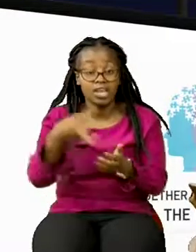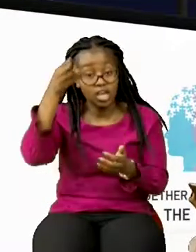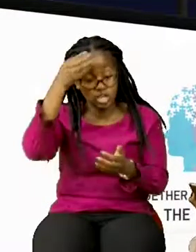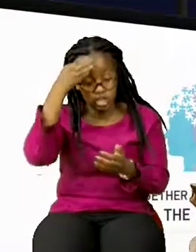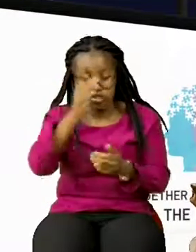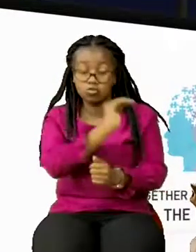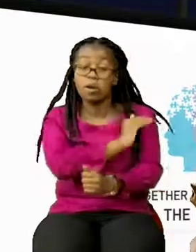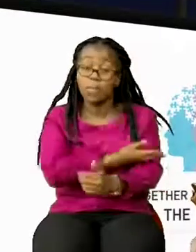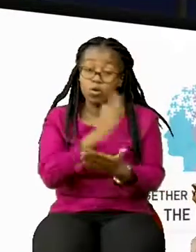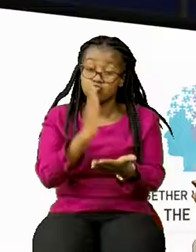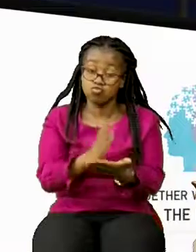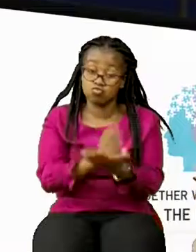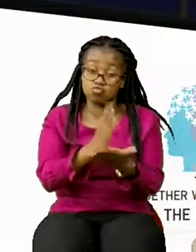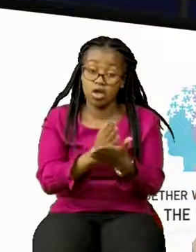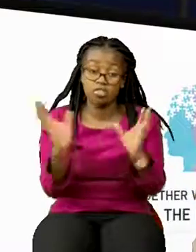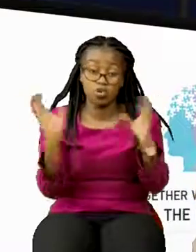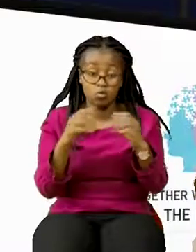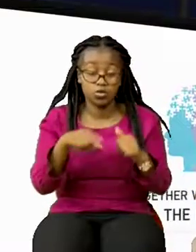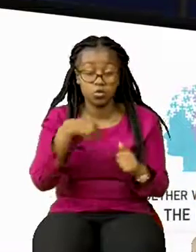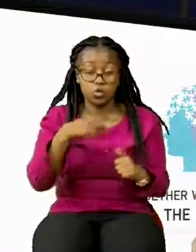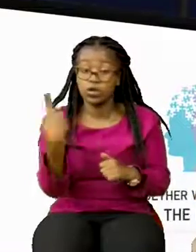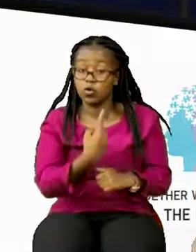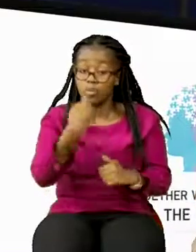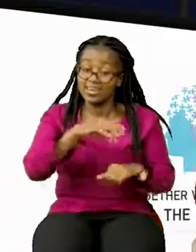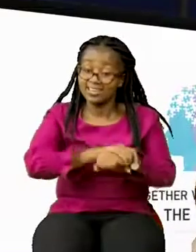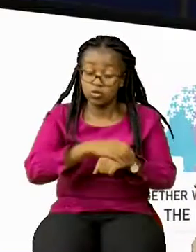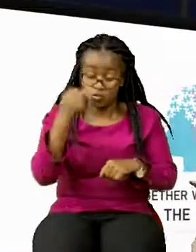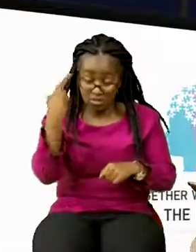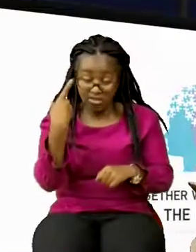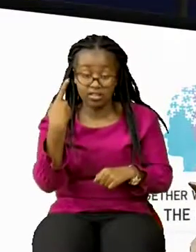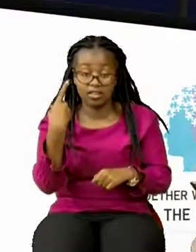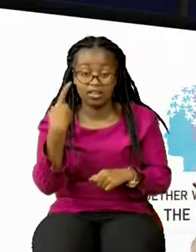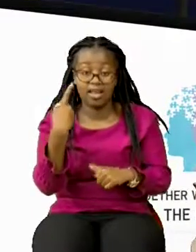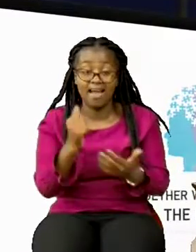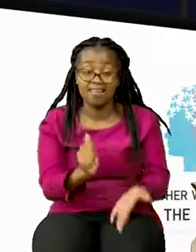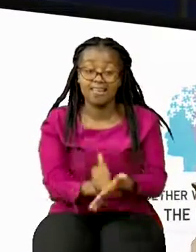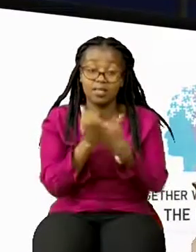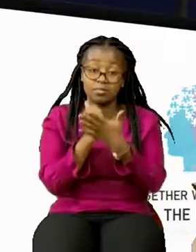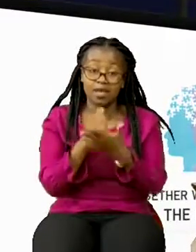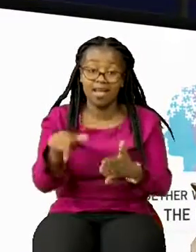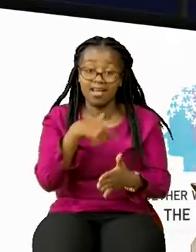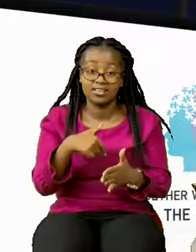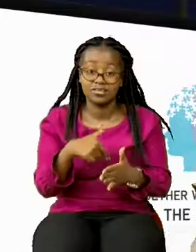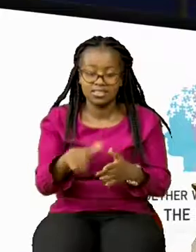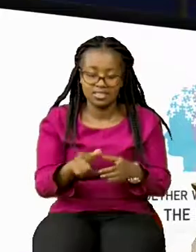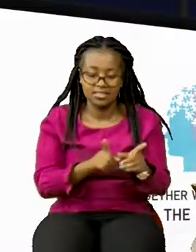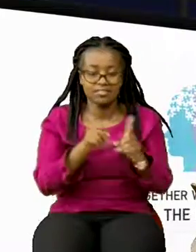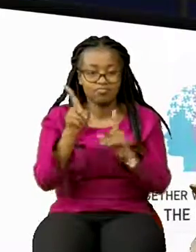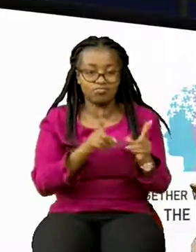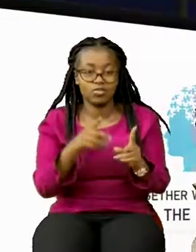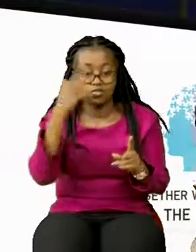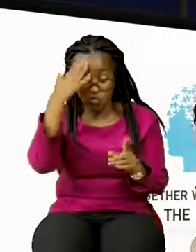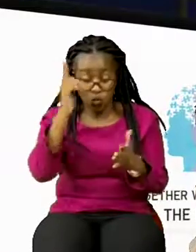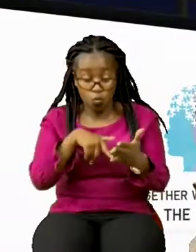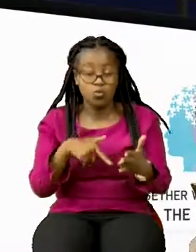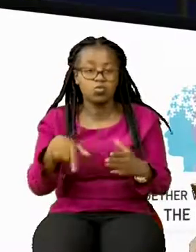is power, and the community will only get to understand and help us with this journey if they know